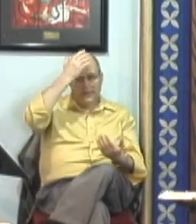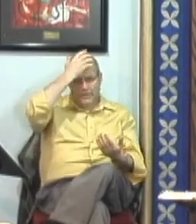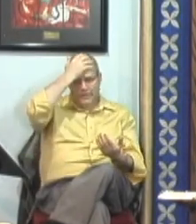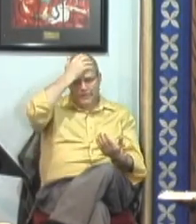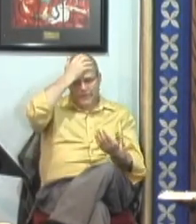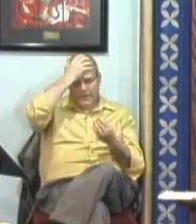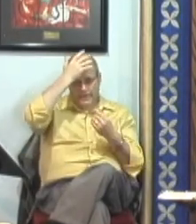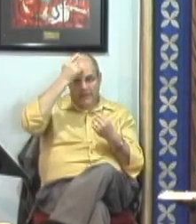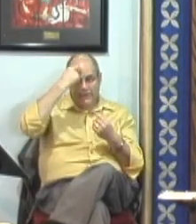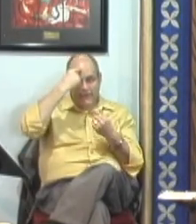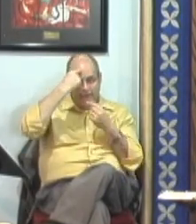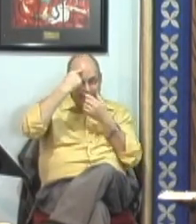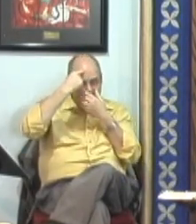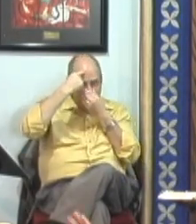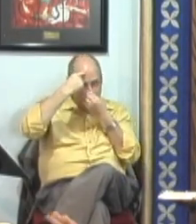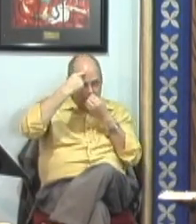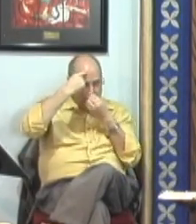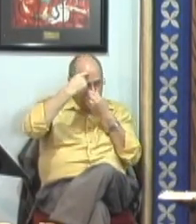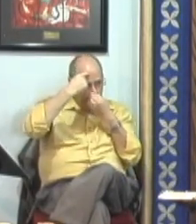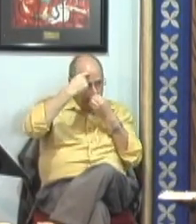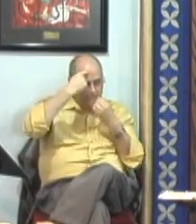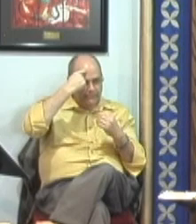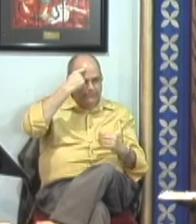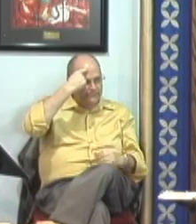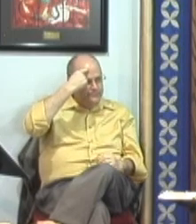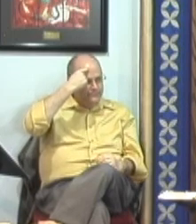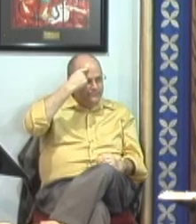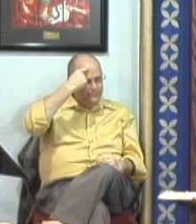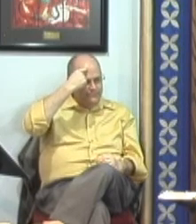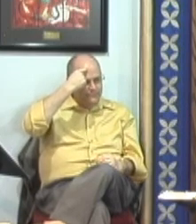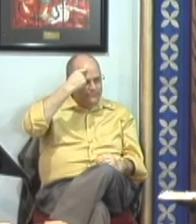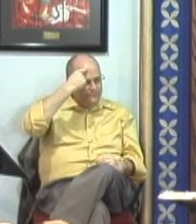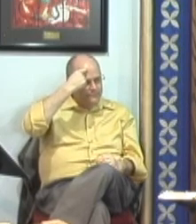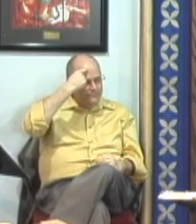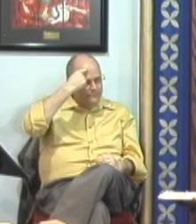head where all the thinking goes on. Maybe two hands on your head.